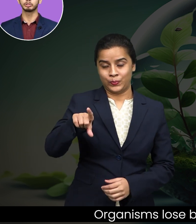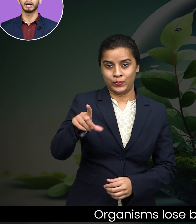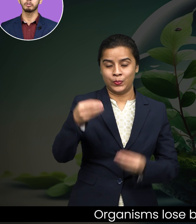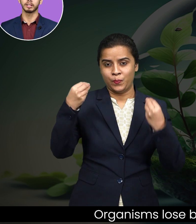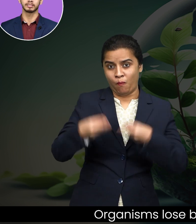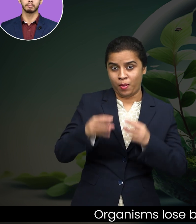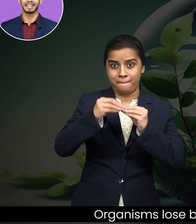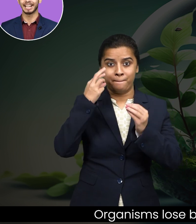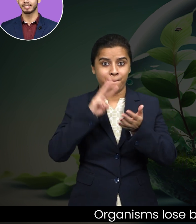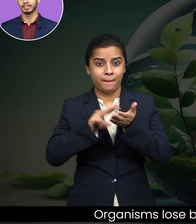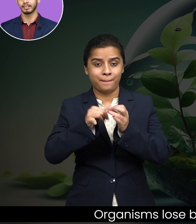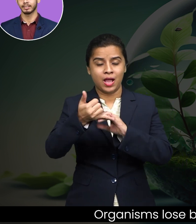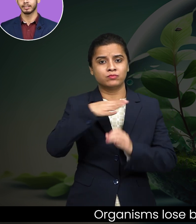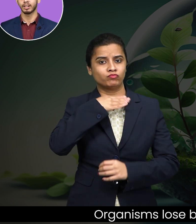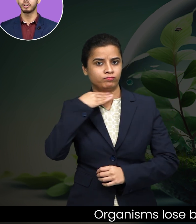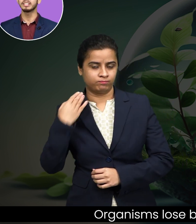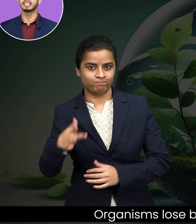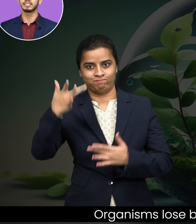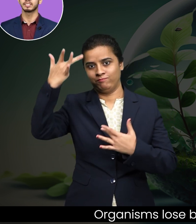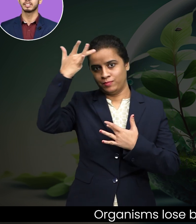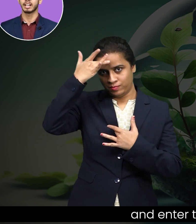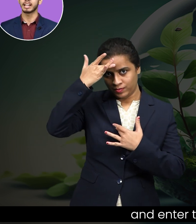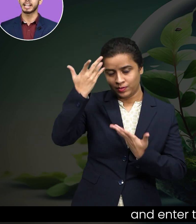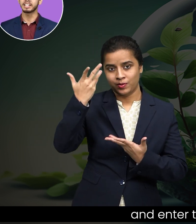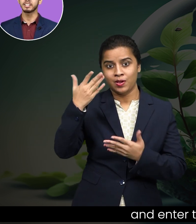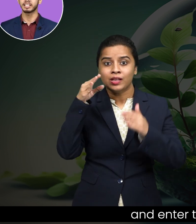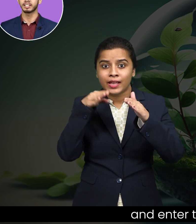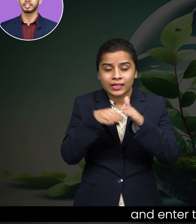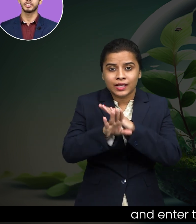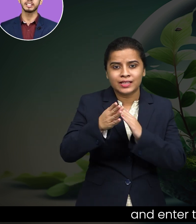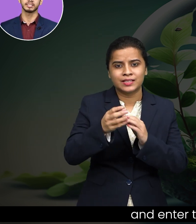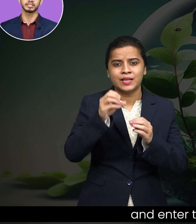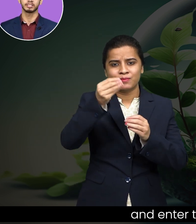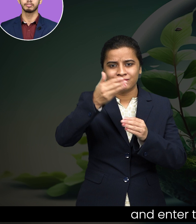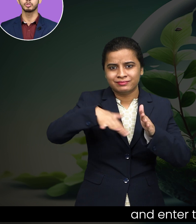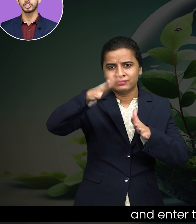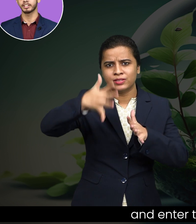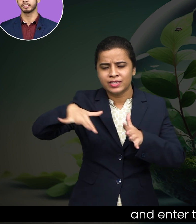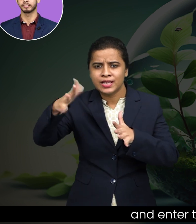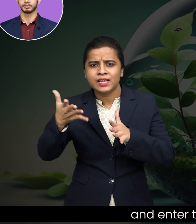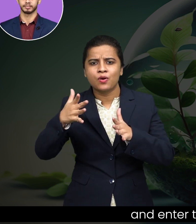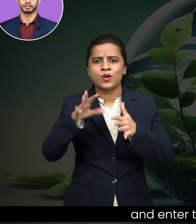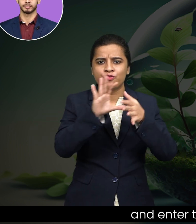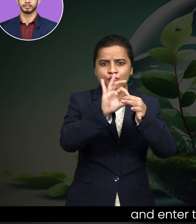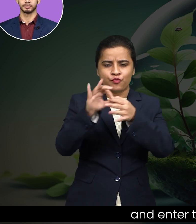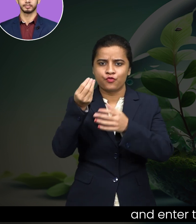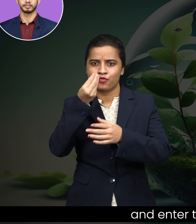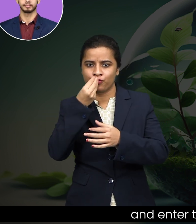Organisms lose biomass by death or disease and enter the detritus food chain.